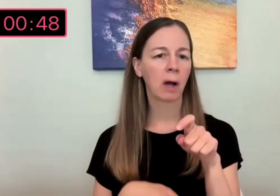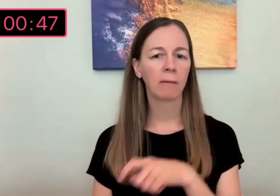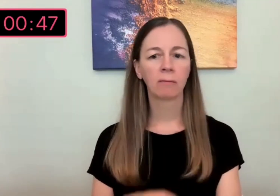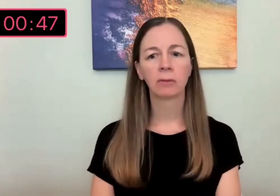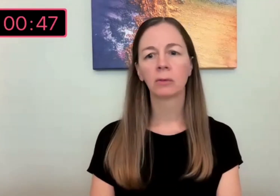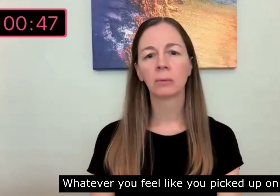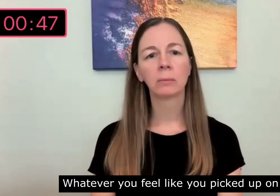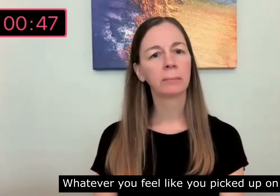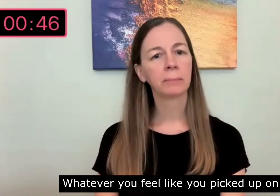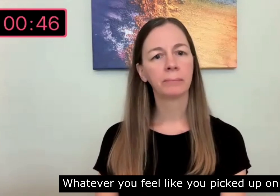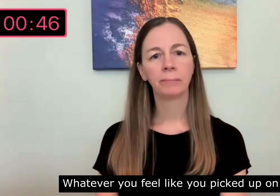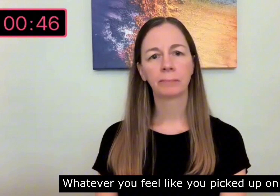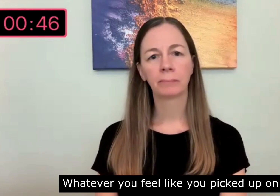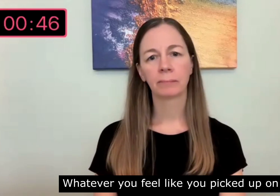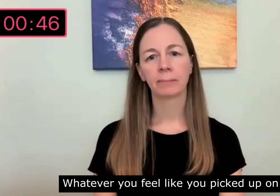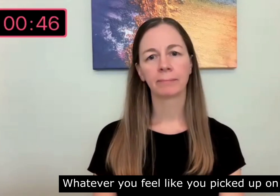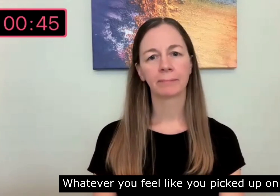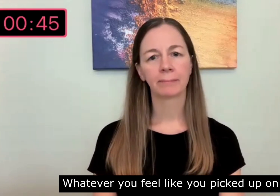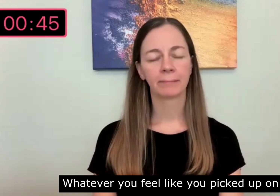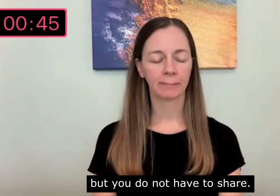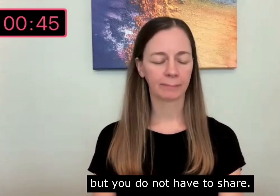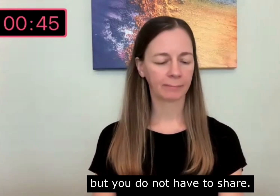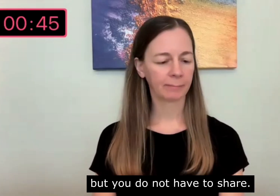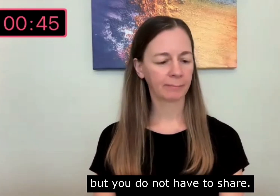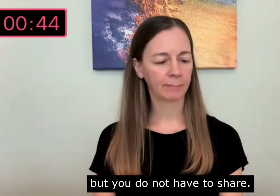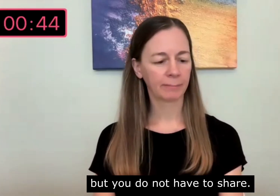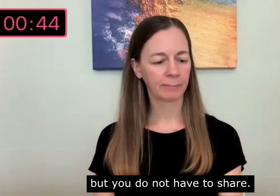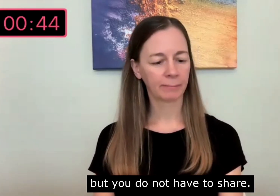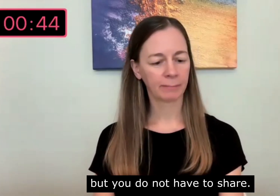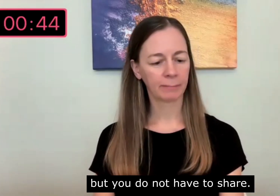whatever you feel like you picked up on, but you do not have to share.